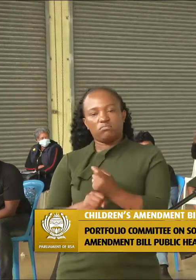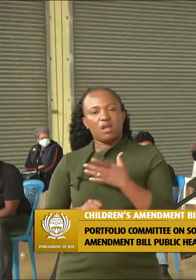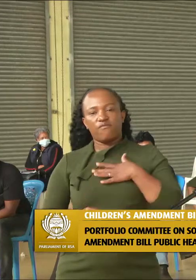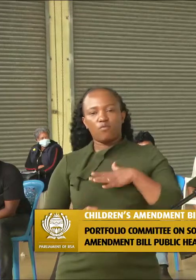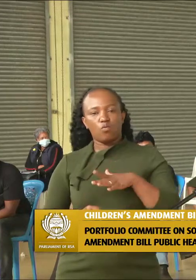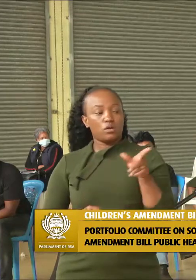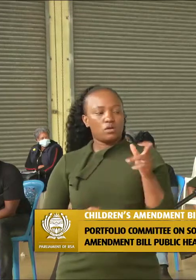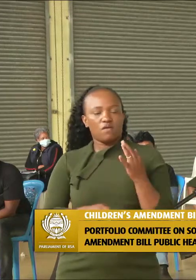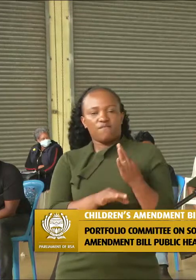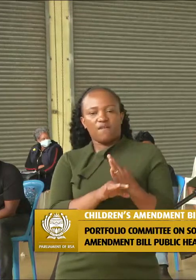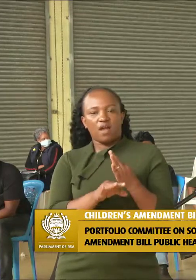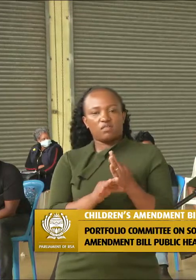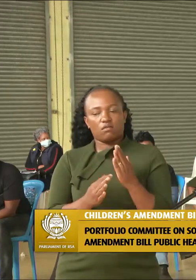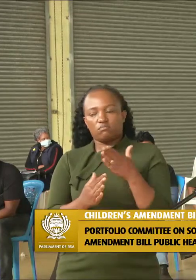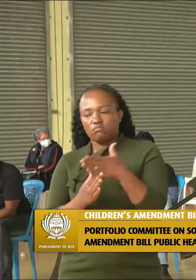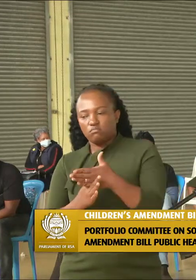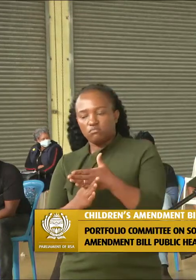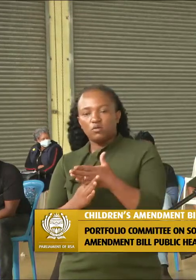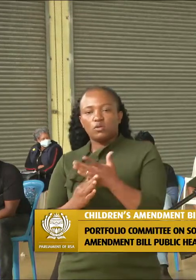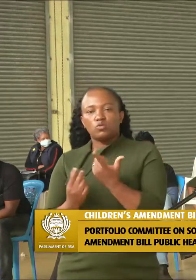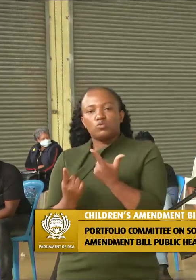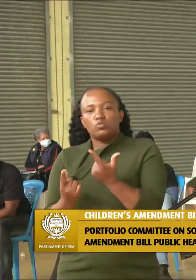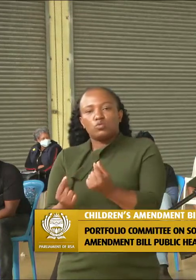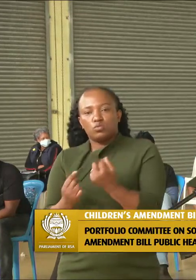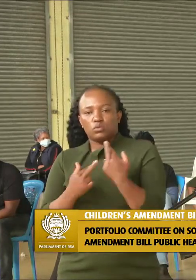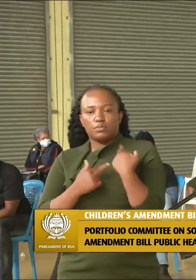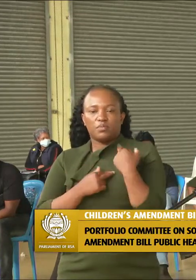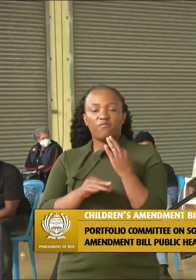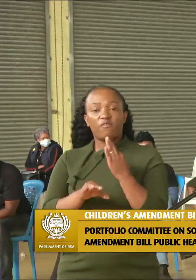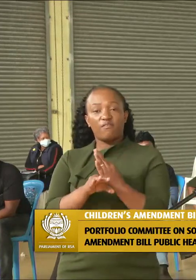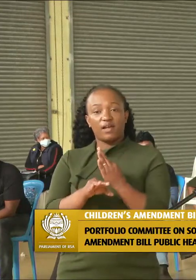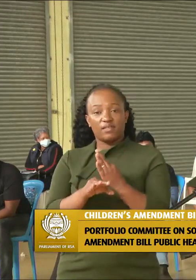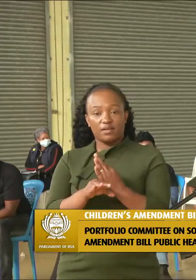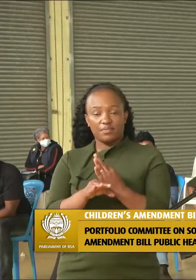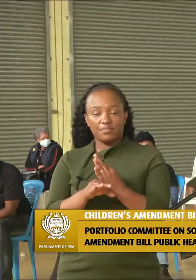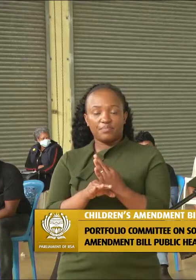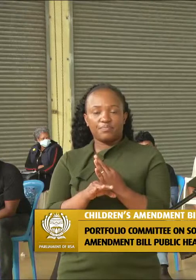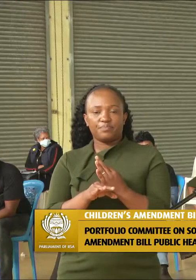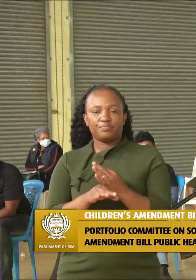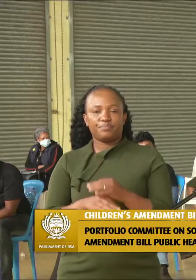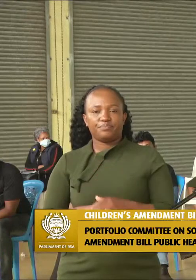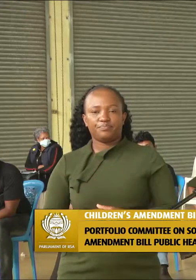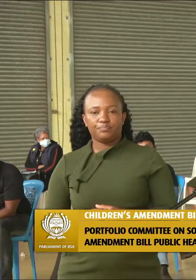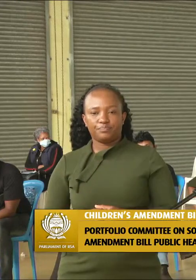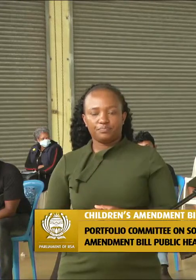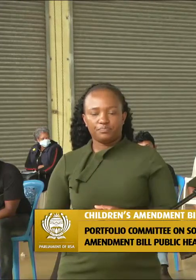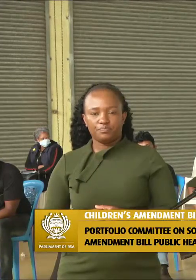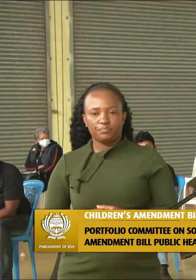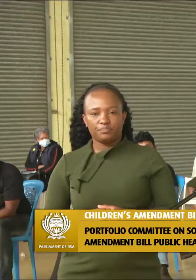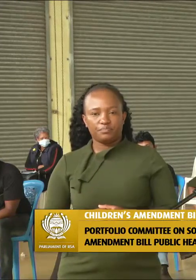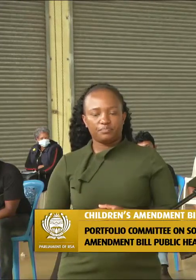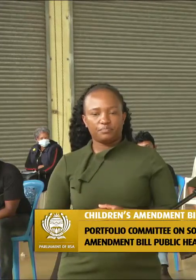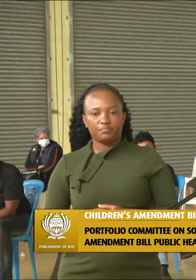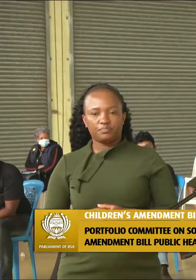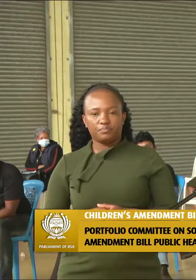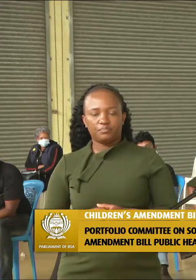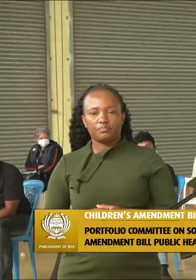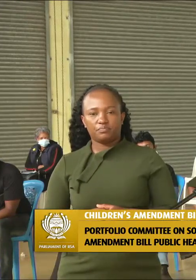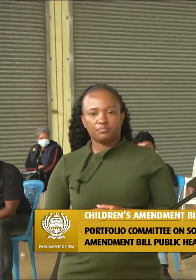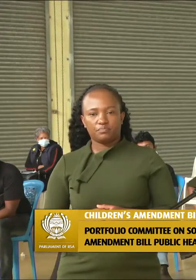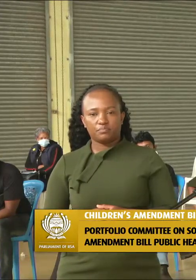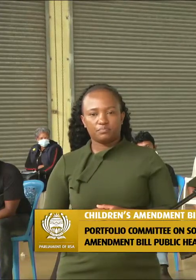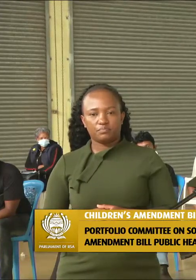parental responsibilities and rights, Uma ke esimweni la umama efuna ukuvalela khona ubaba ngaphandle ekutheni ke